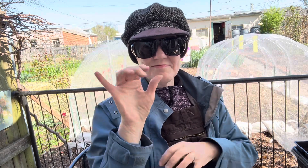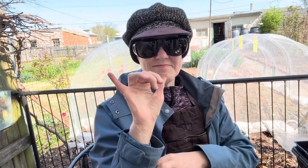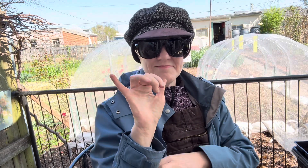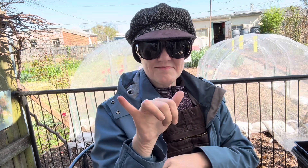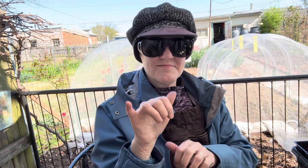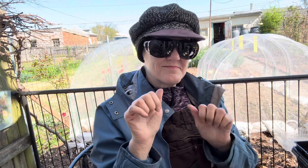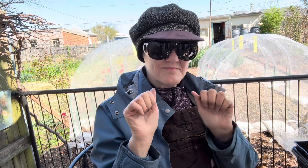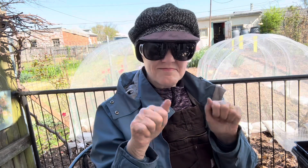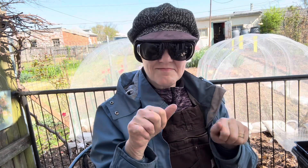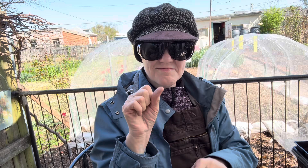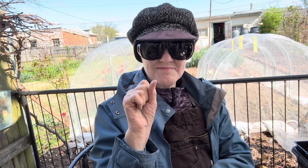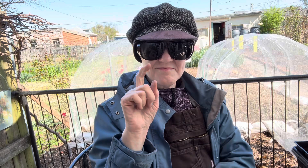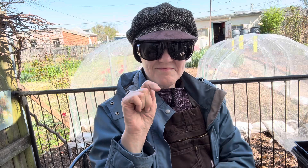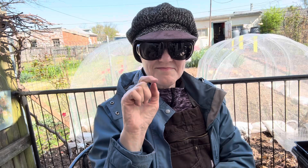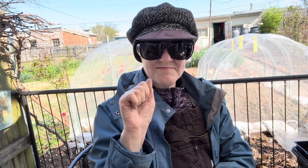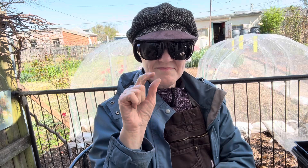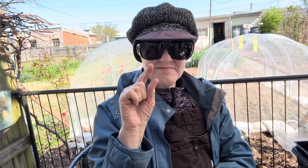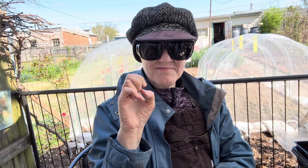and lots of flowers on them.